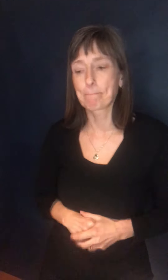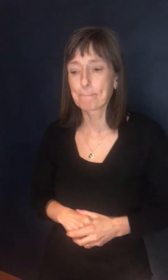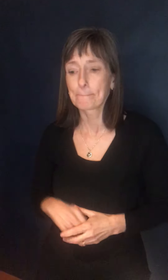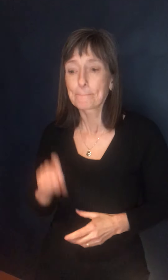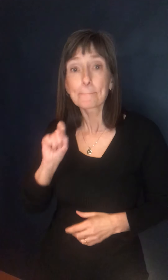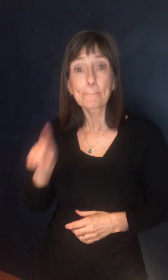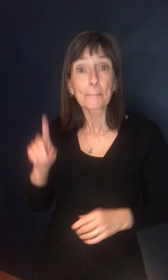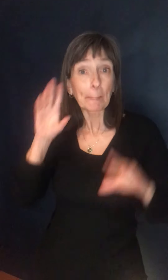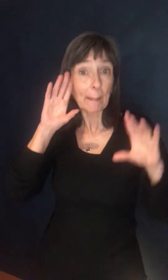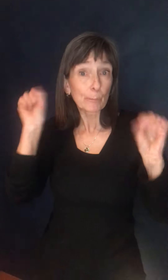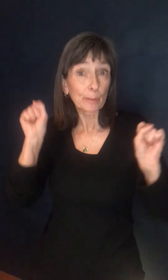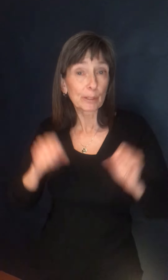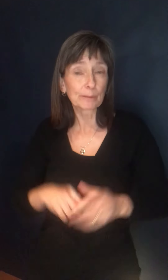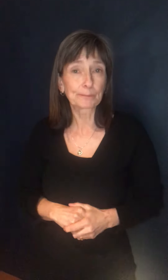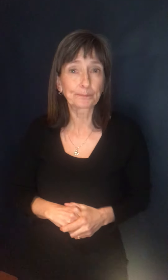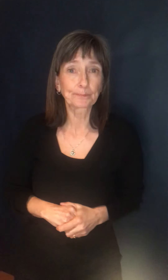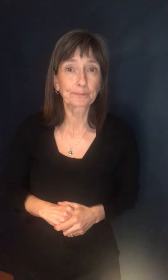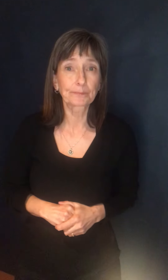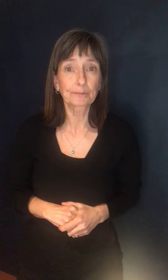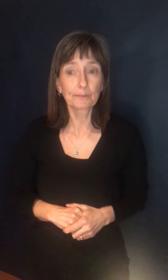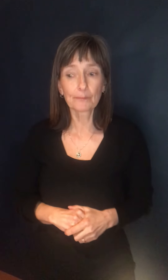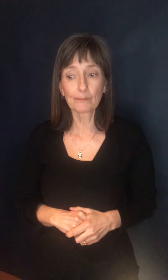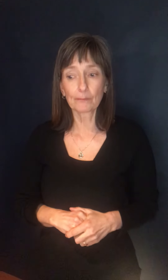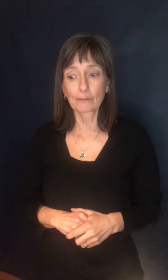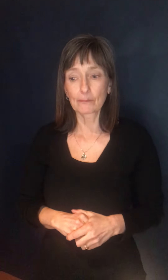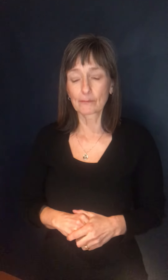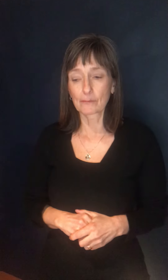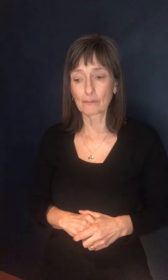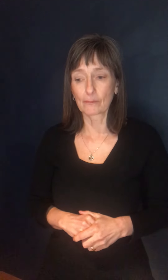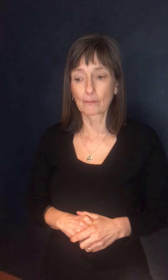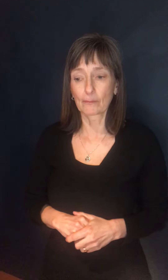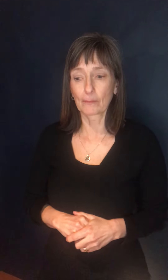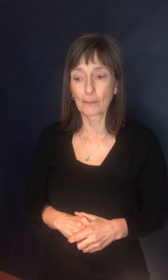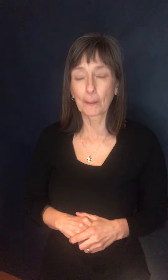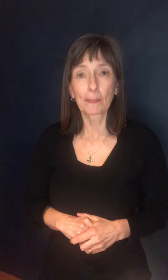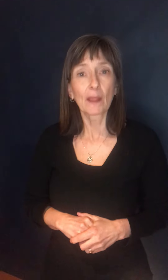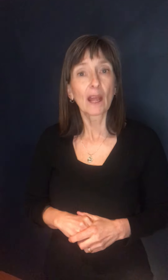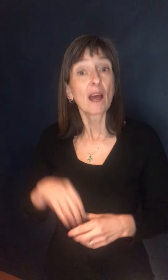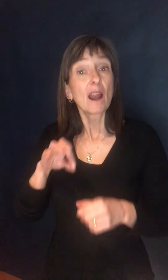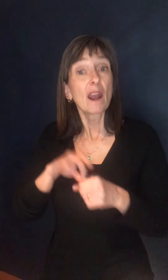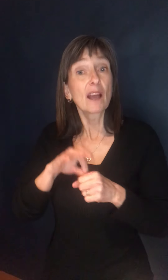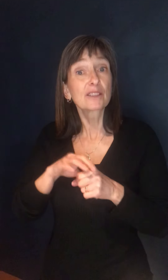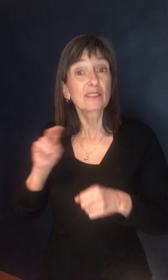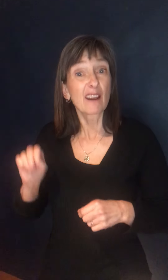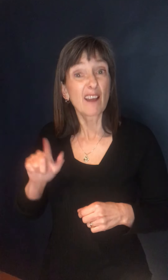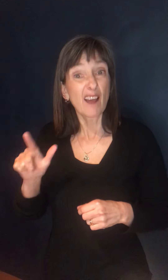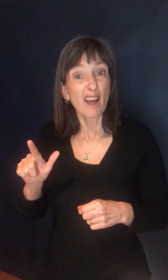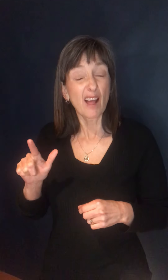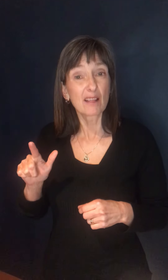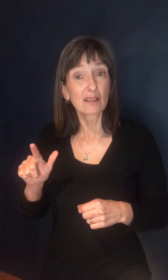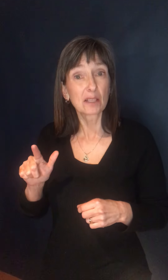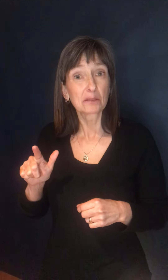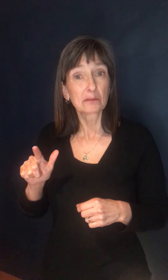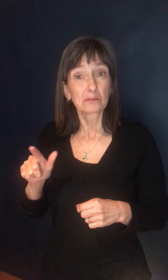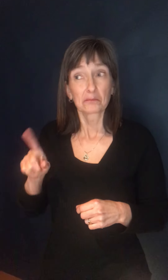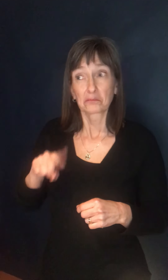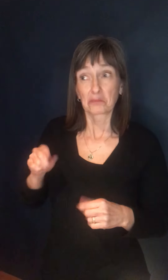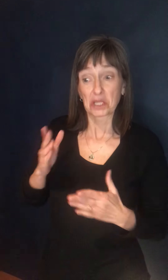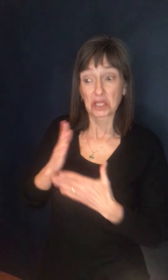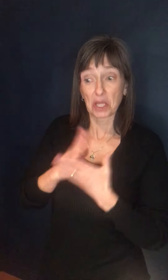Mr. Pierre, what do you think of the fact that elections in L allowed a handful of voters to vote by phone when everyone else had to vote by mail or